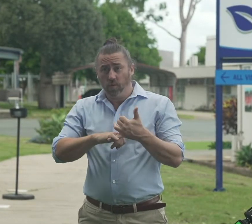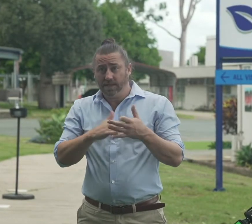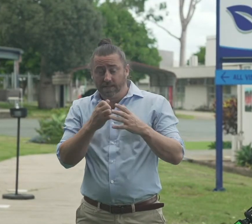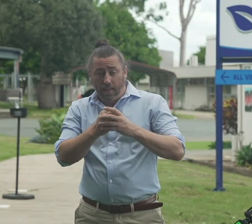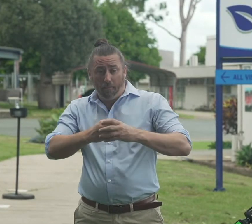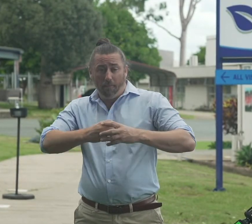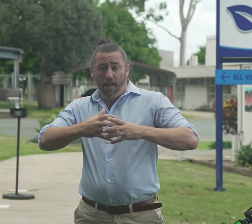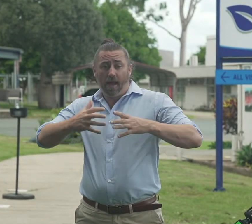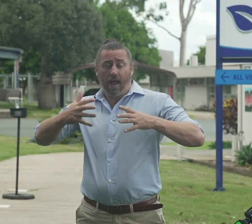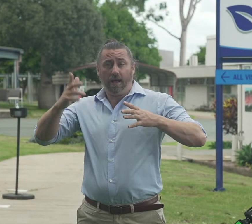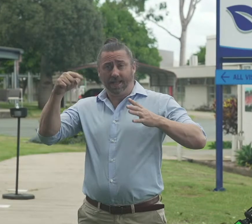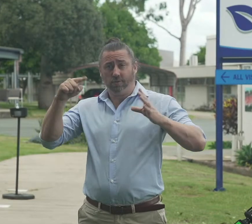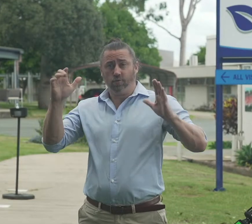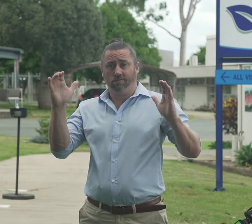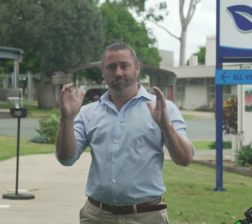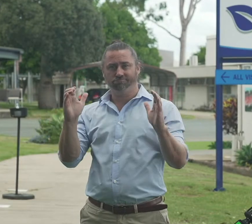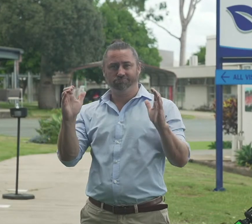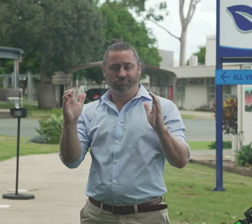that's